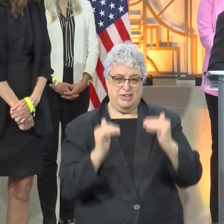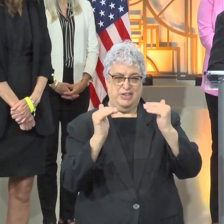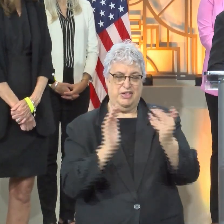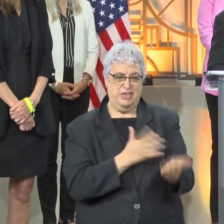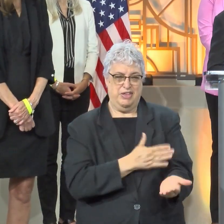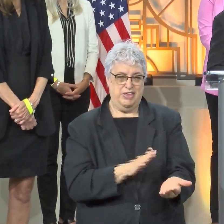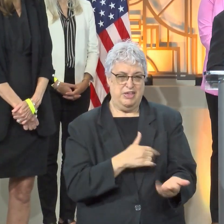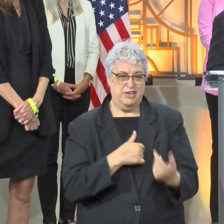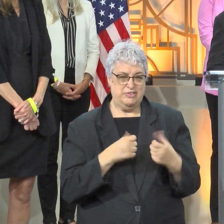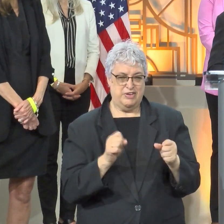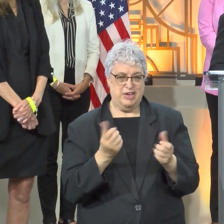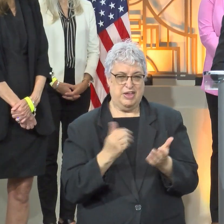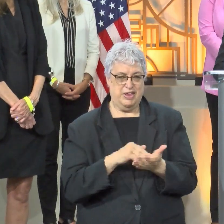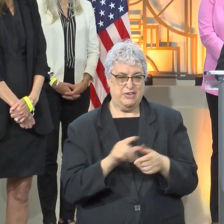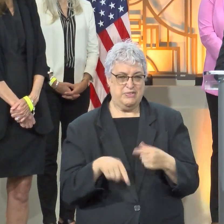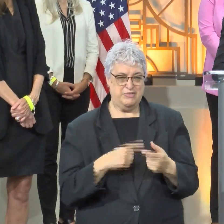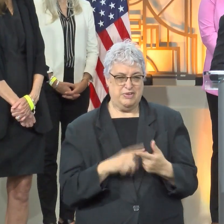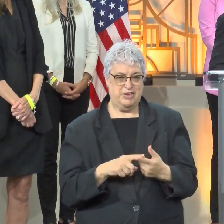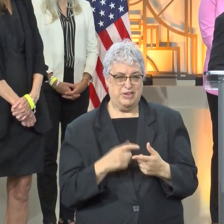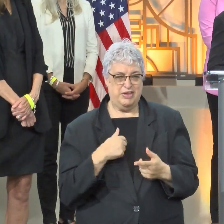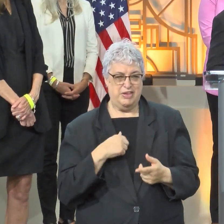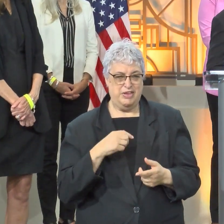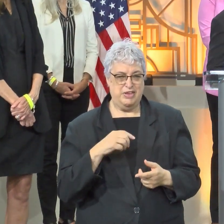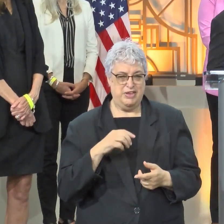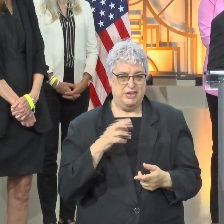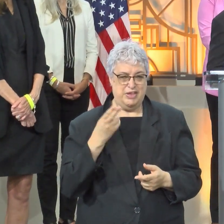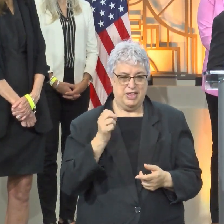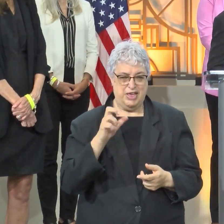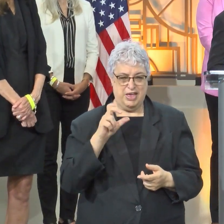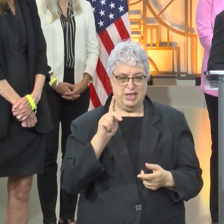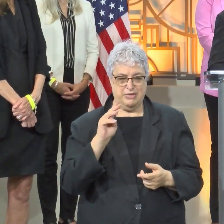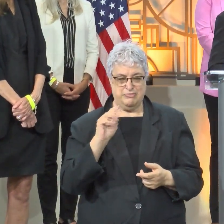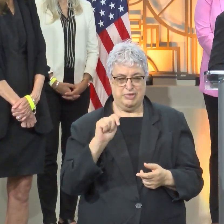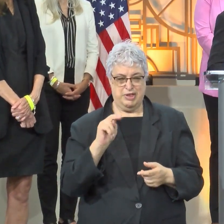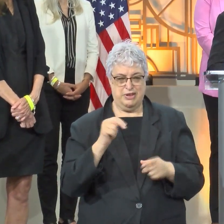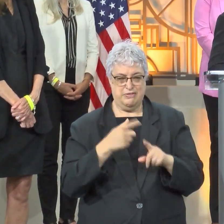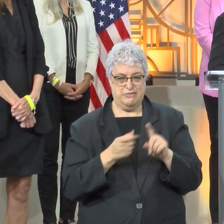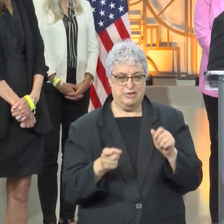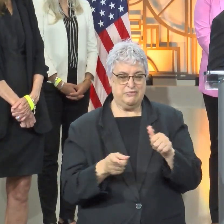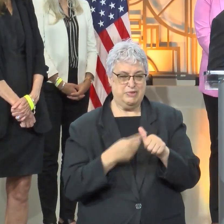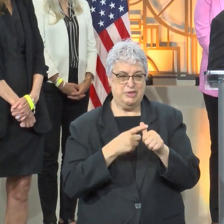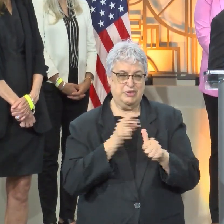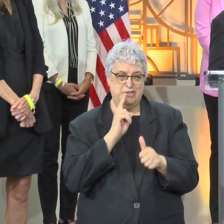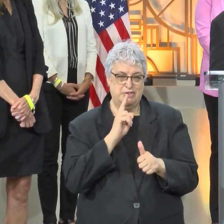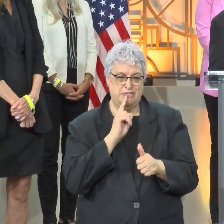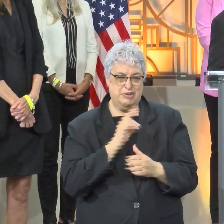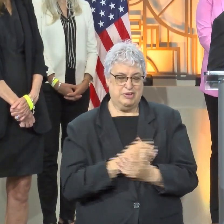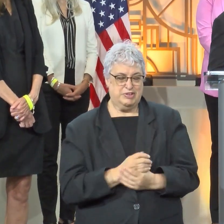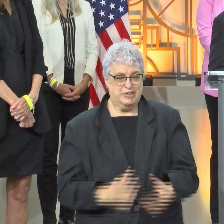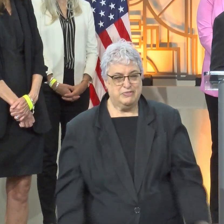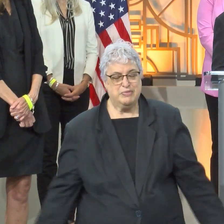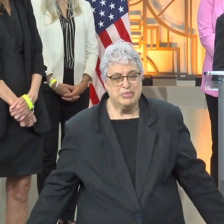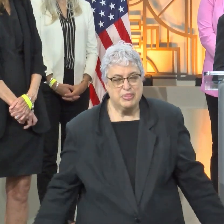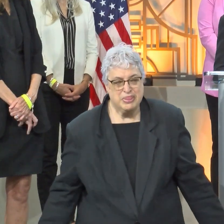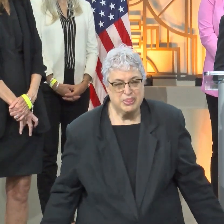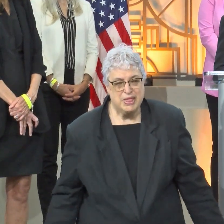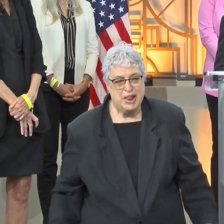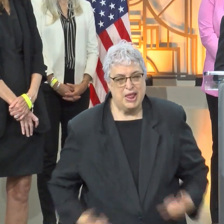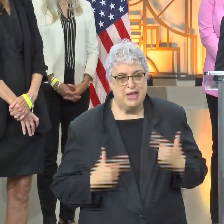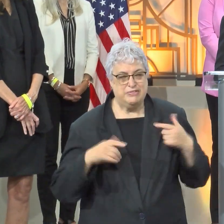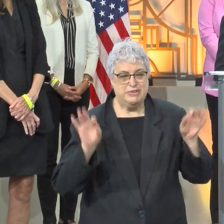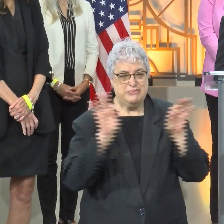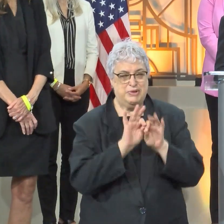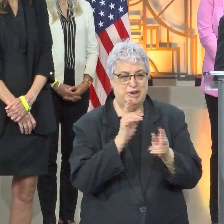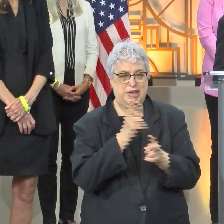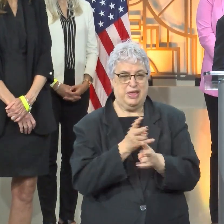I'll try that again after I bring up Michael Heckman from Houston first on tourism. Why it's so important to keep